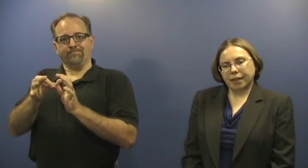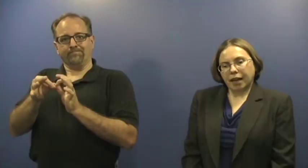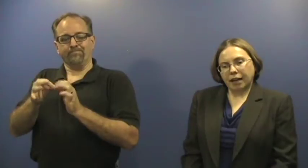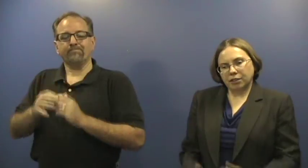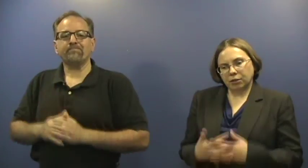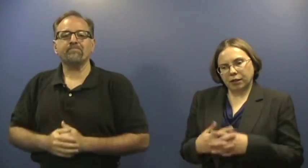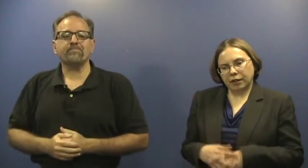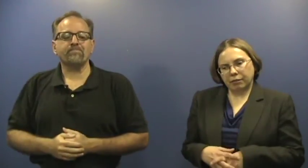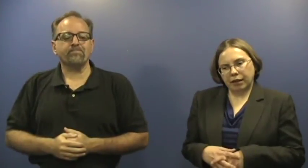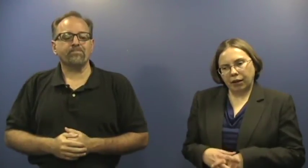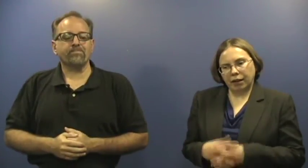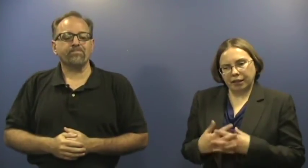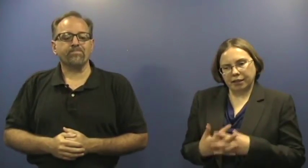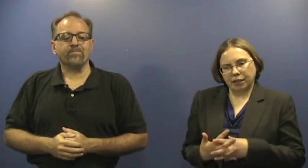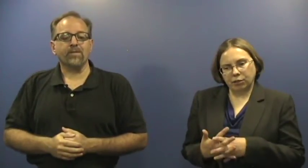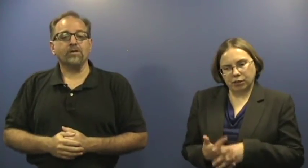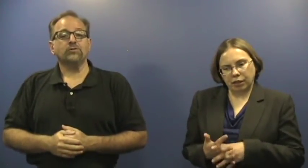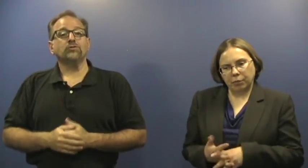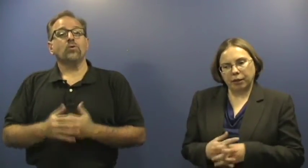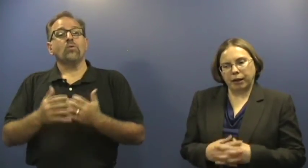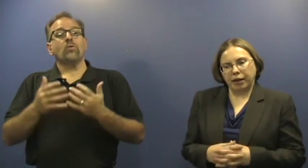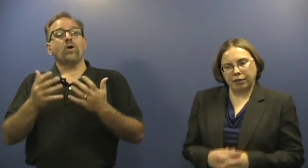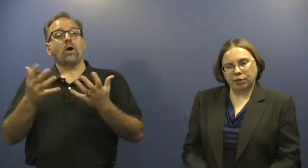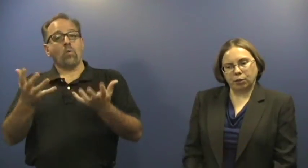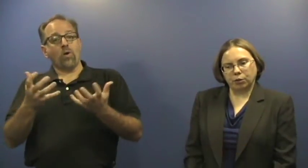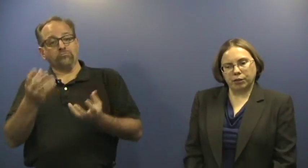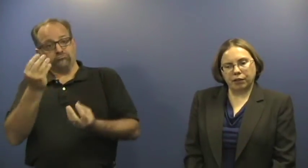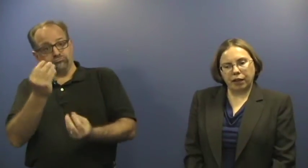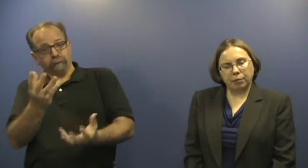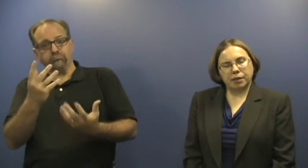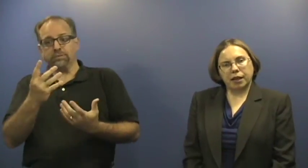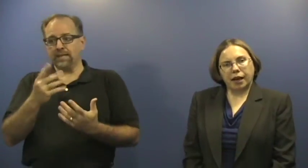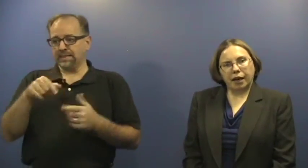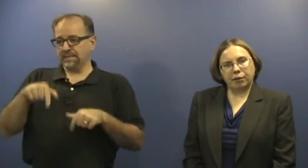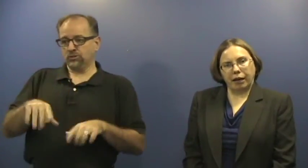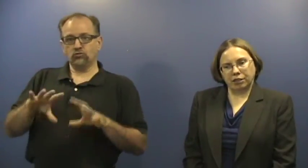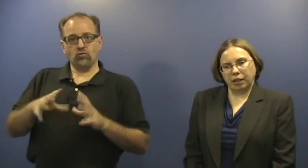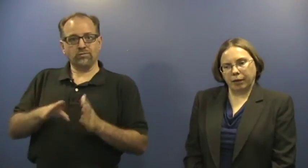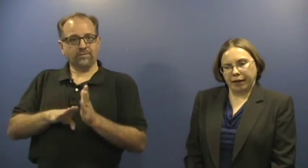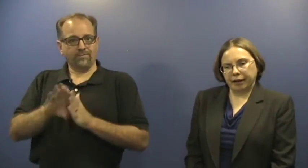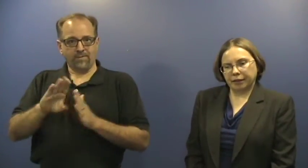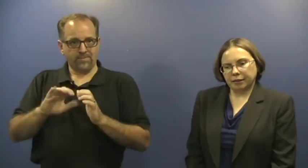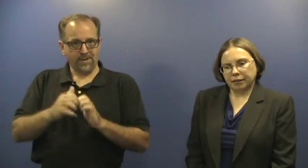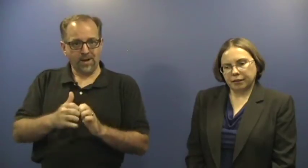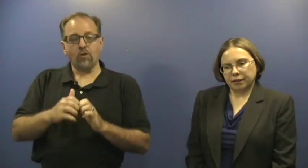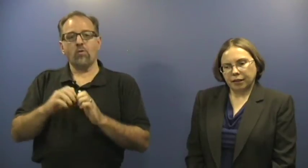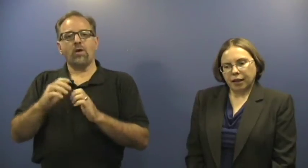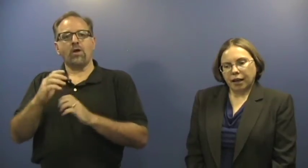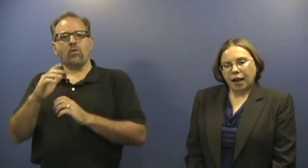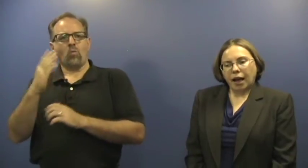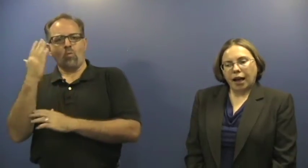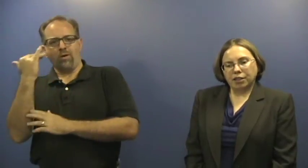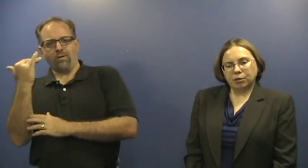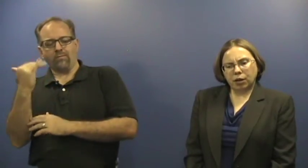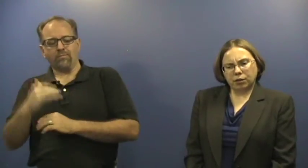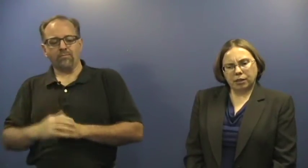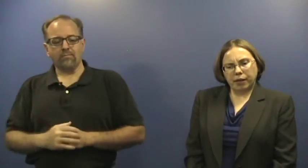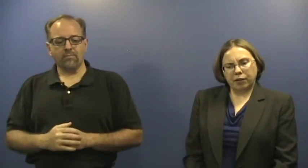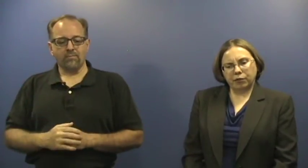And so now I'd like to tell you just a little bit about how this course was developed and the rationale behind it. As you know, the demand for